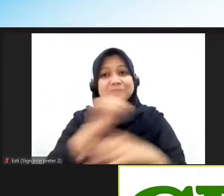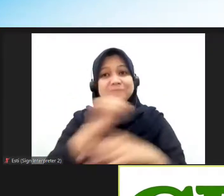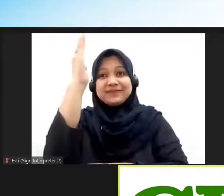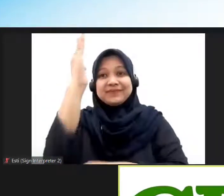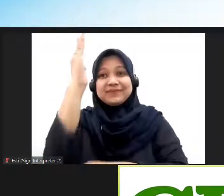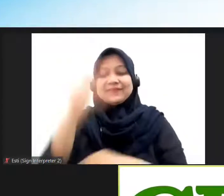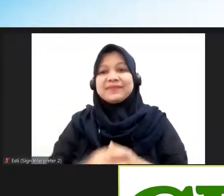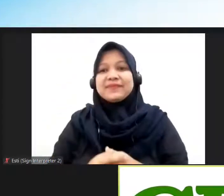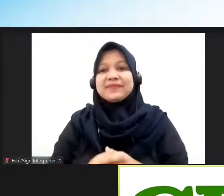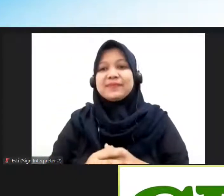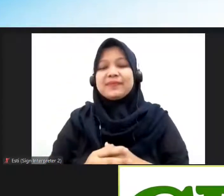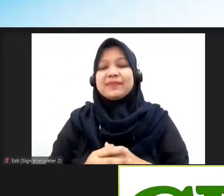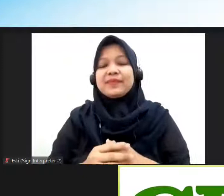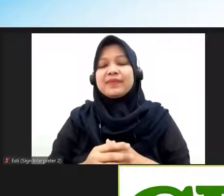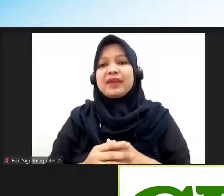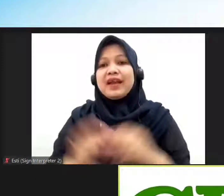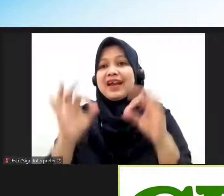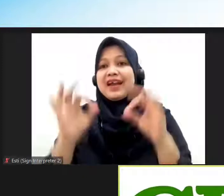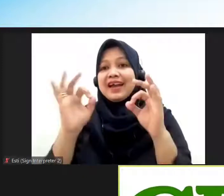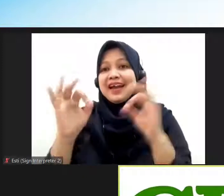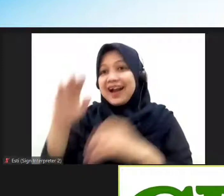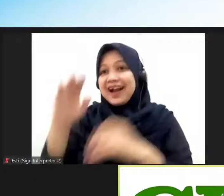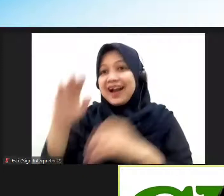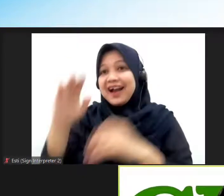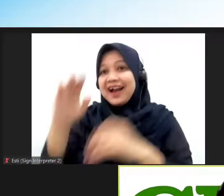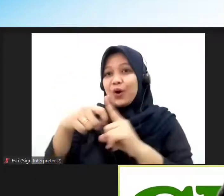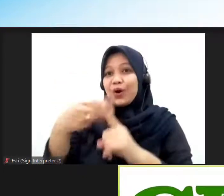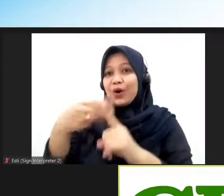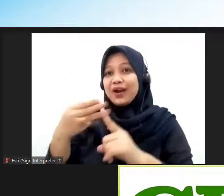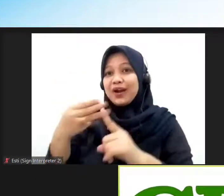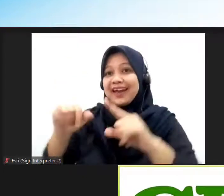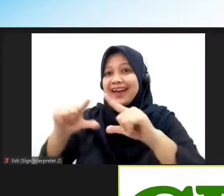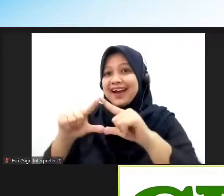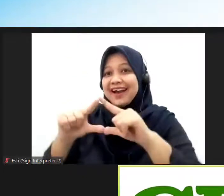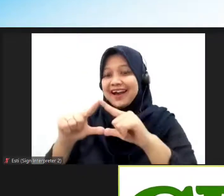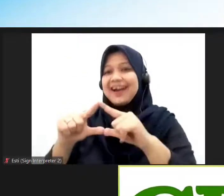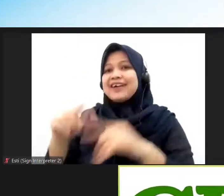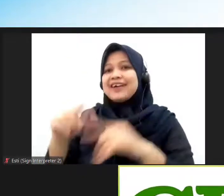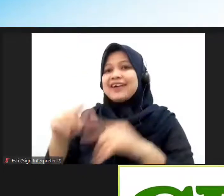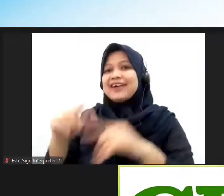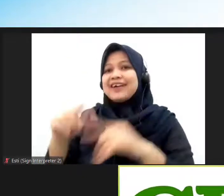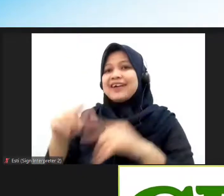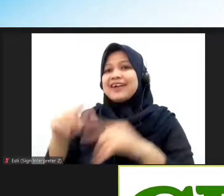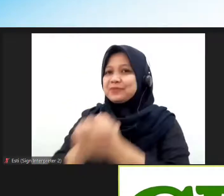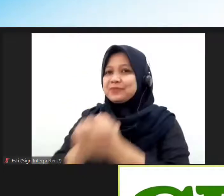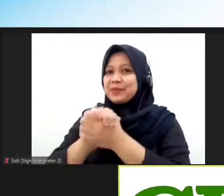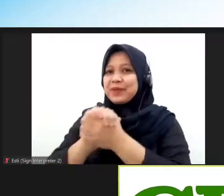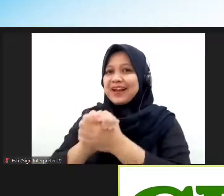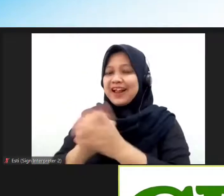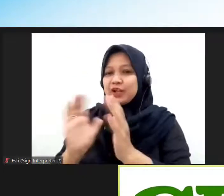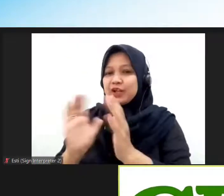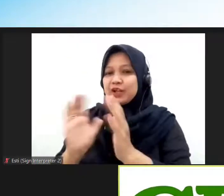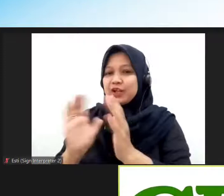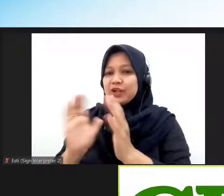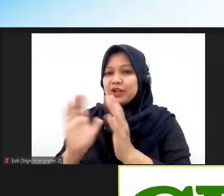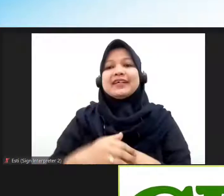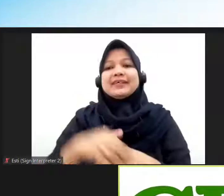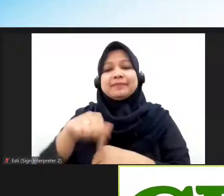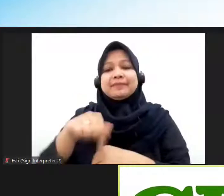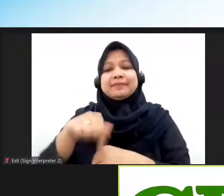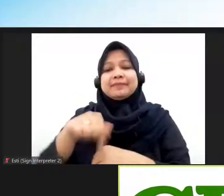Okay. Hello, Keya. Thank you for that introduction. I would like to, as